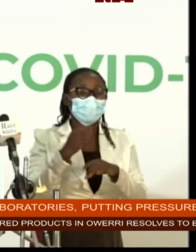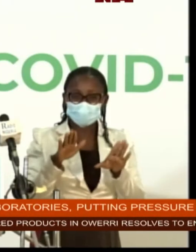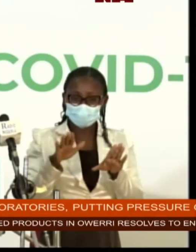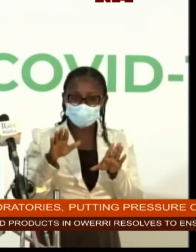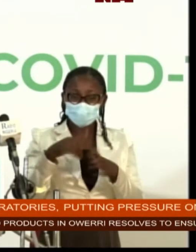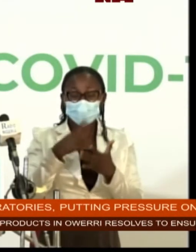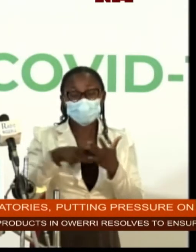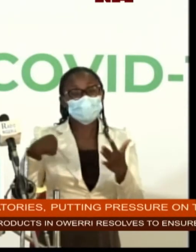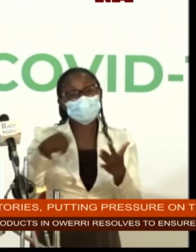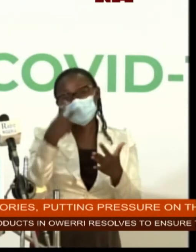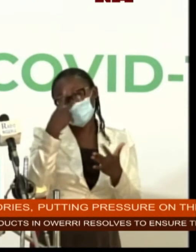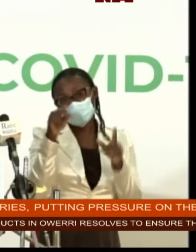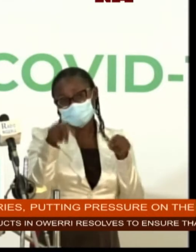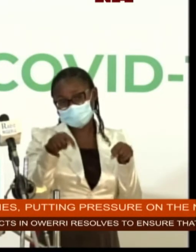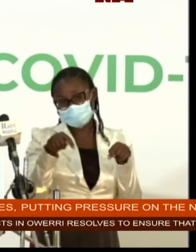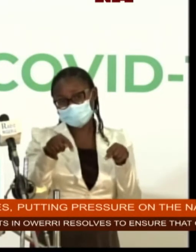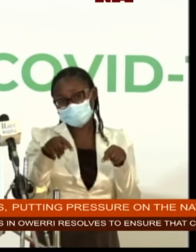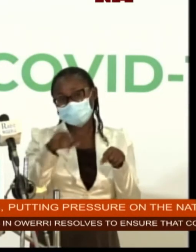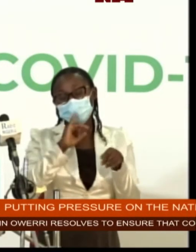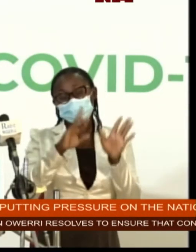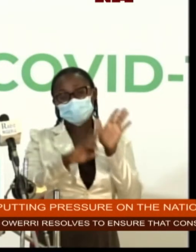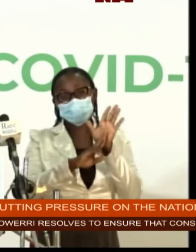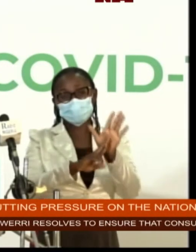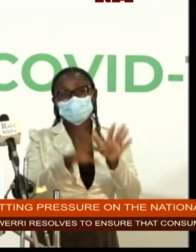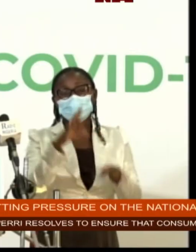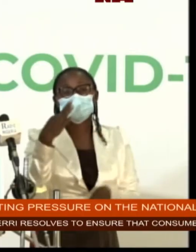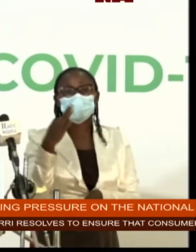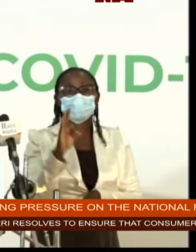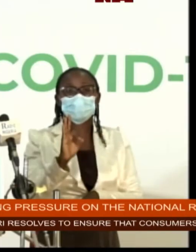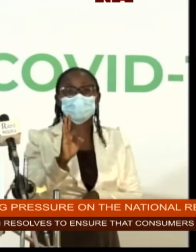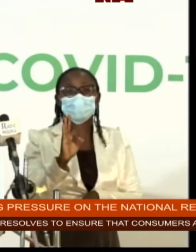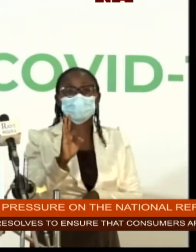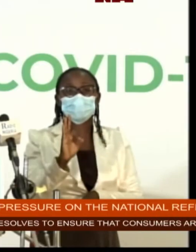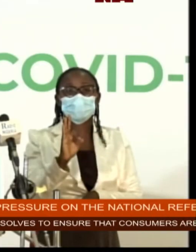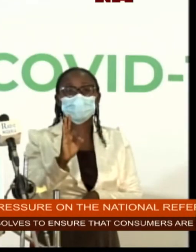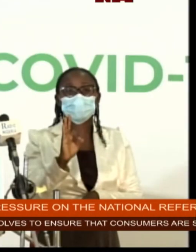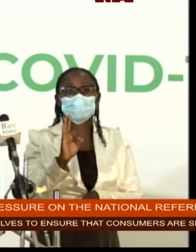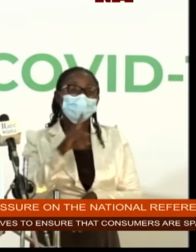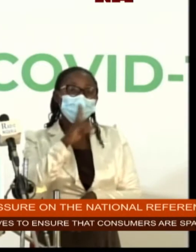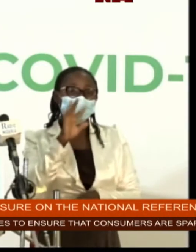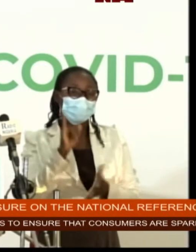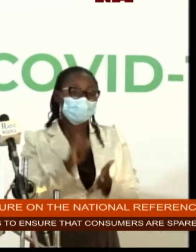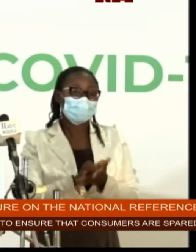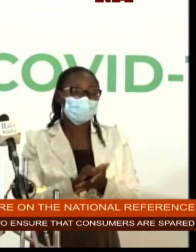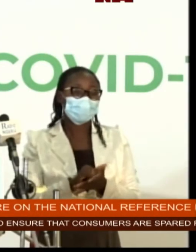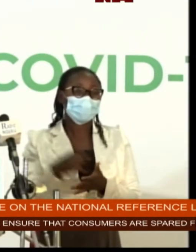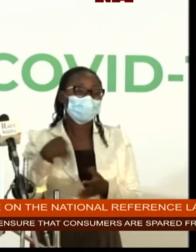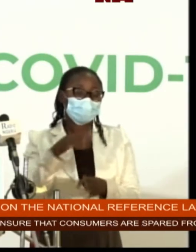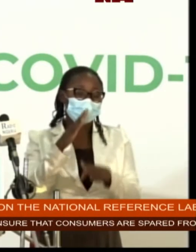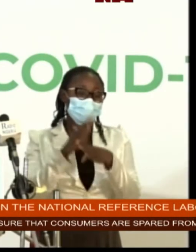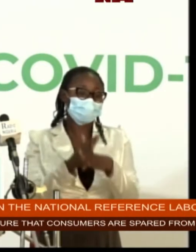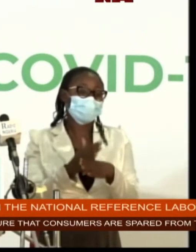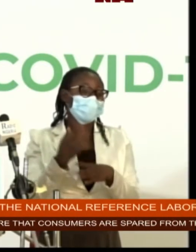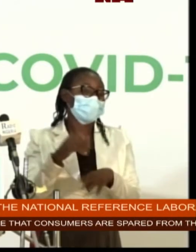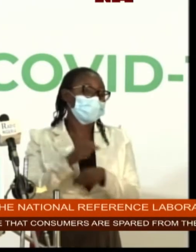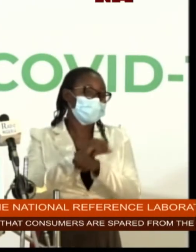What we are seeing today is a result of the fact that we thought the virus had